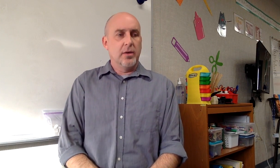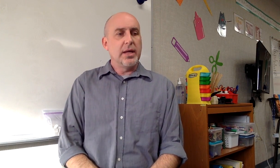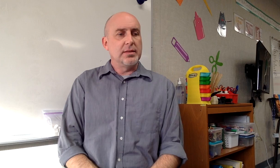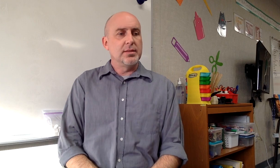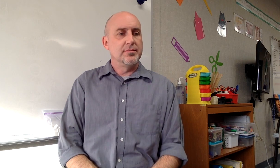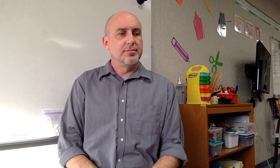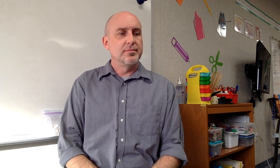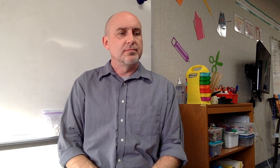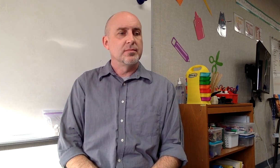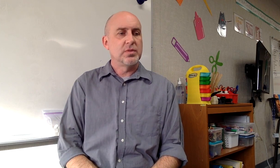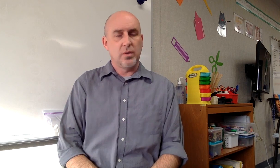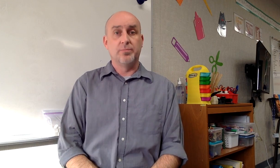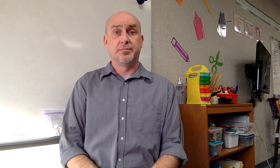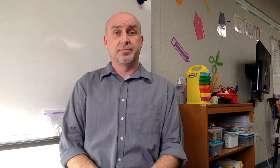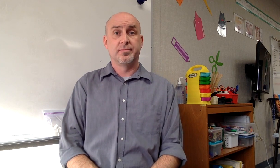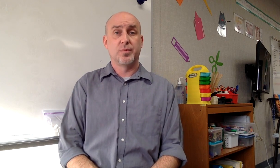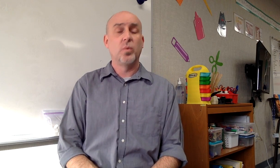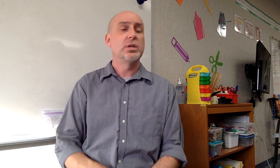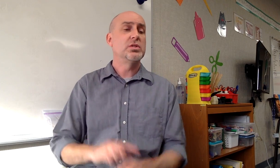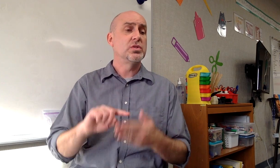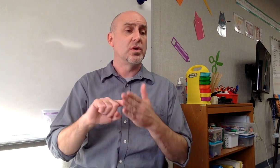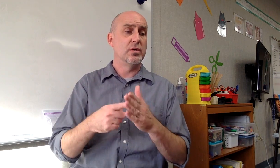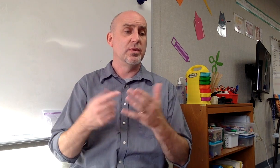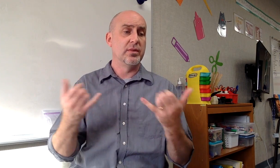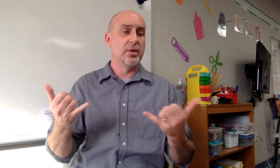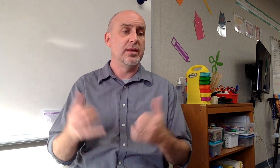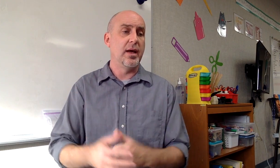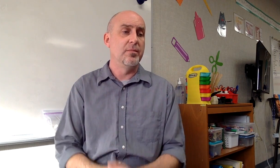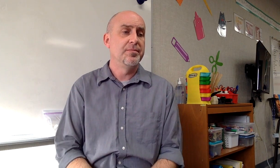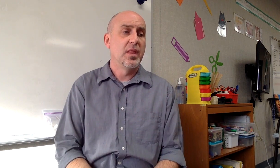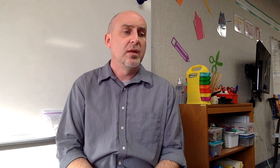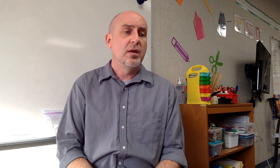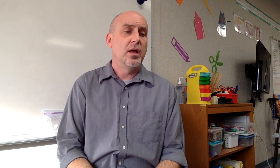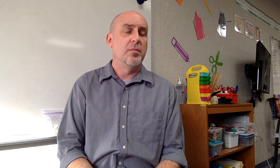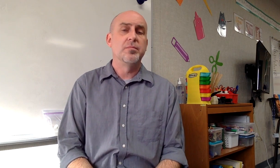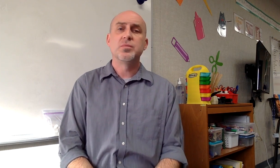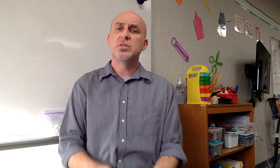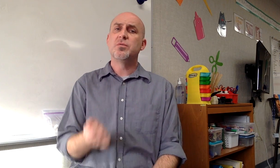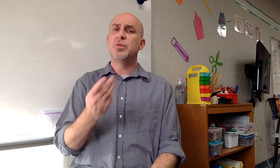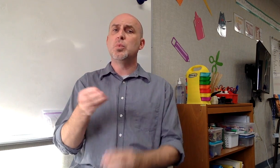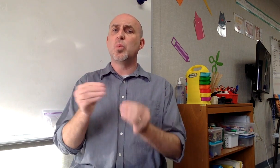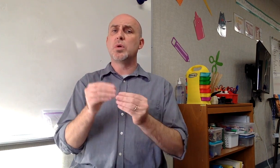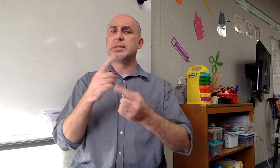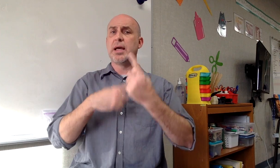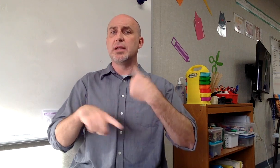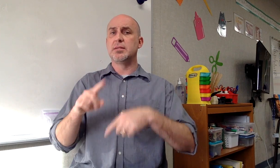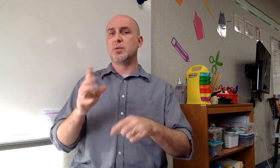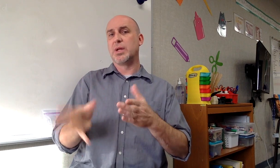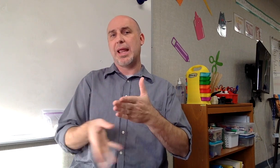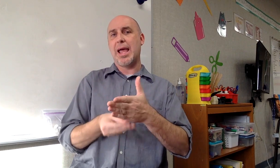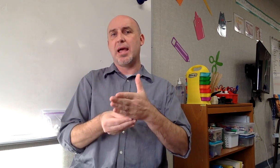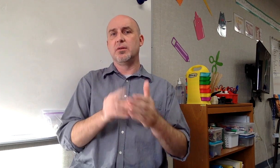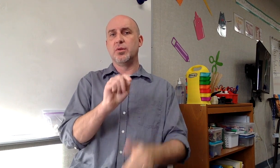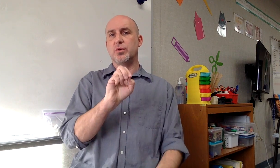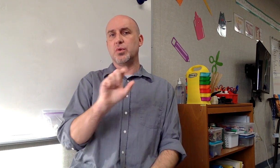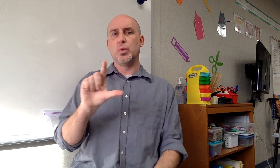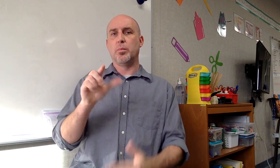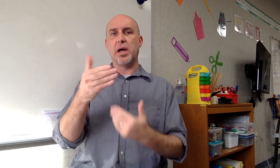right, so what we're going to start with right now, just a few more signs that you can add to your